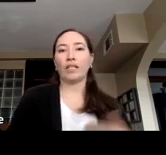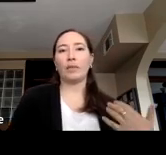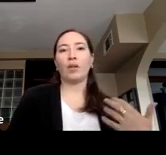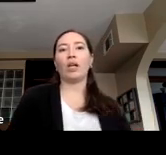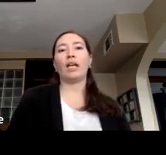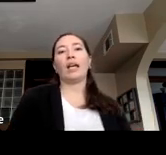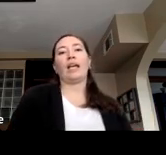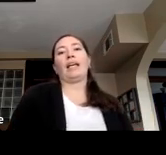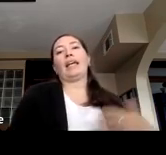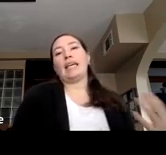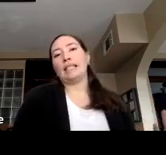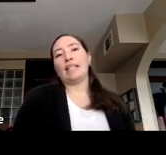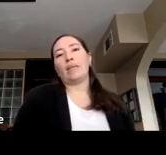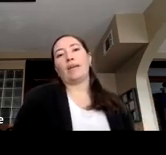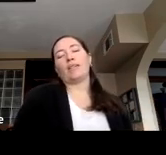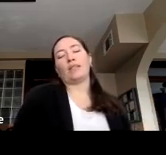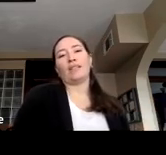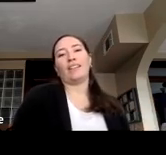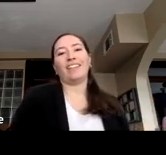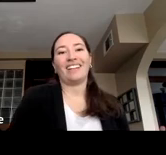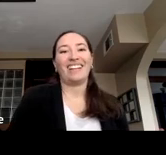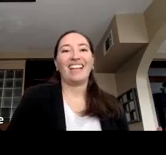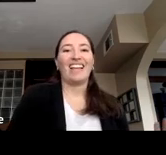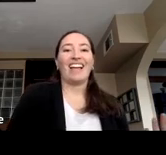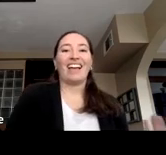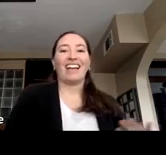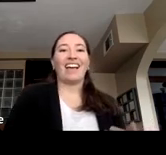So for example, in this statement,